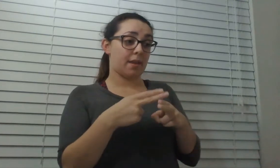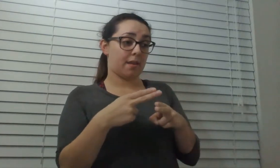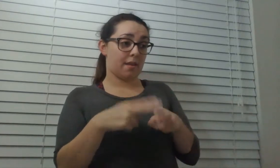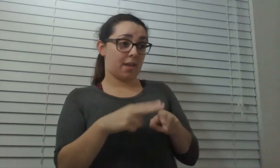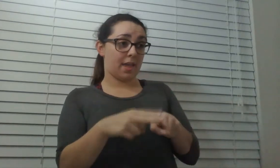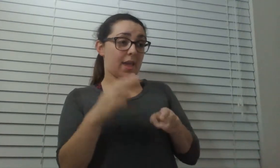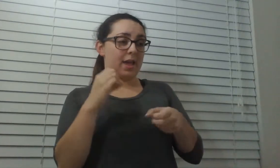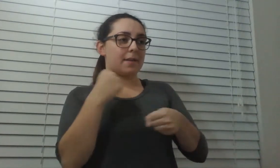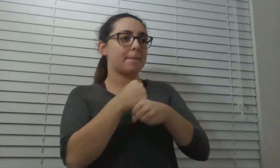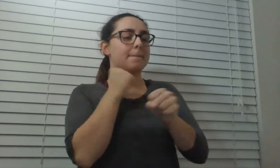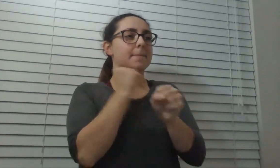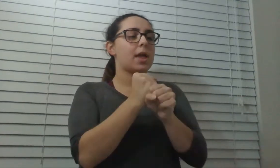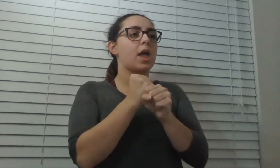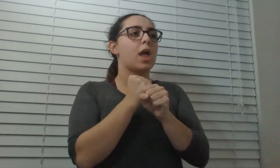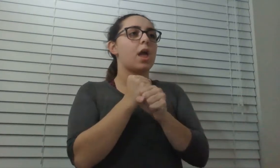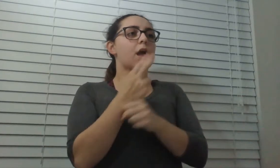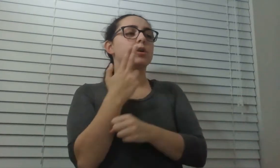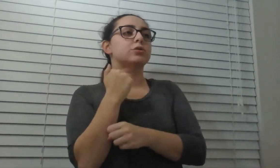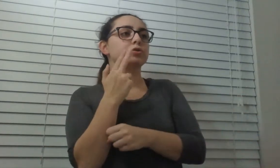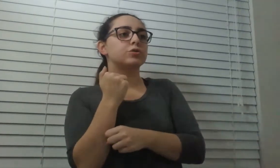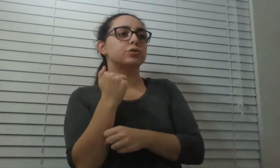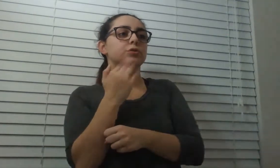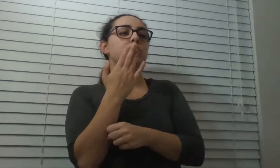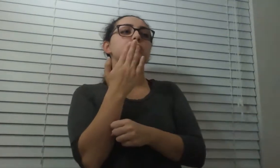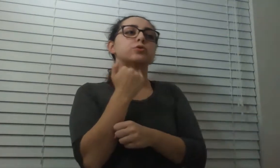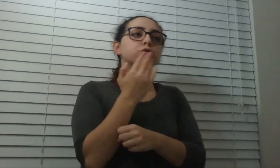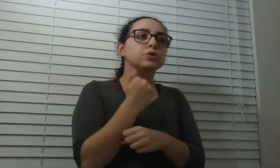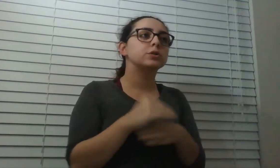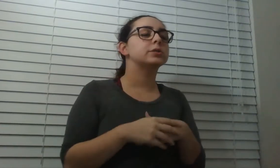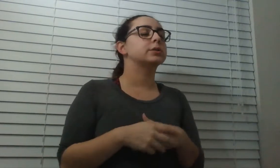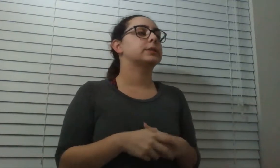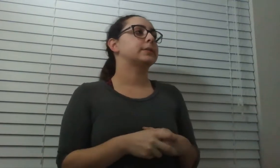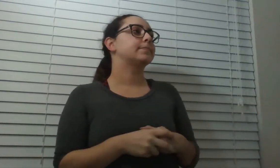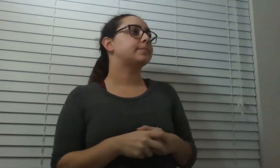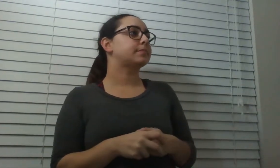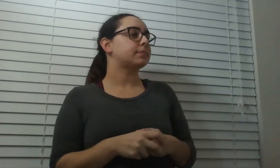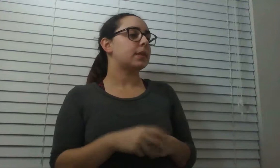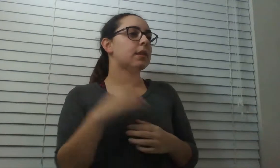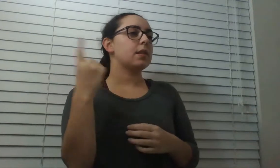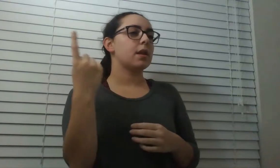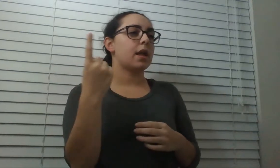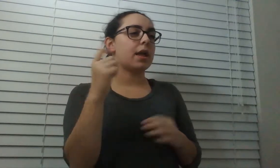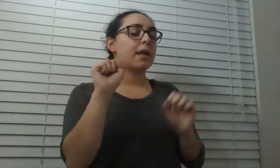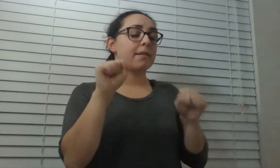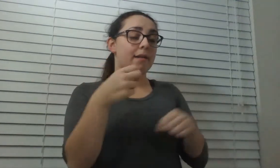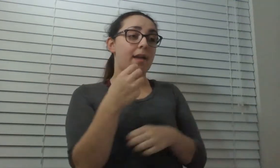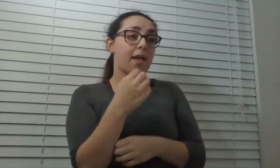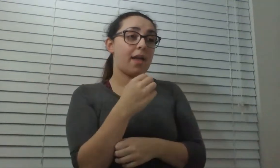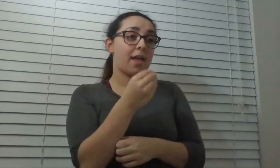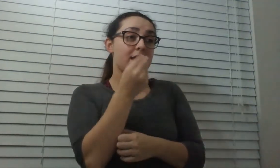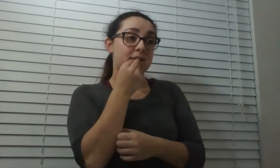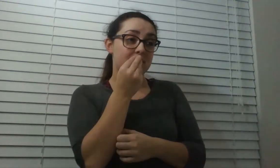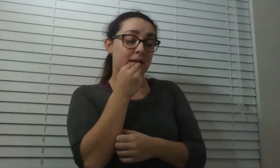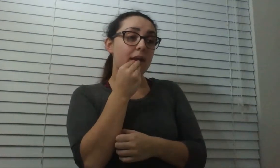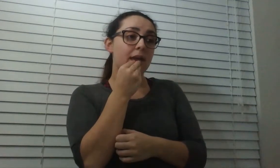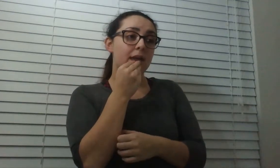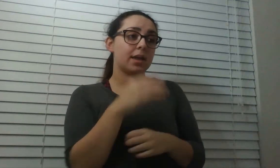in the center, light yellow. Something someone might eat. Someone might eat it. I have not eaten